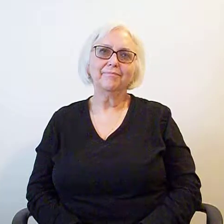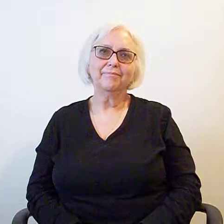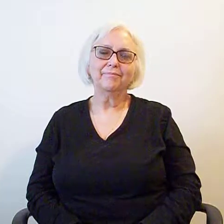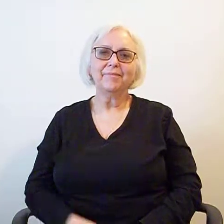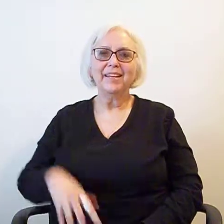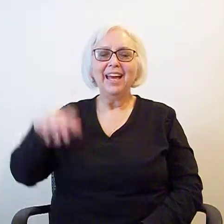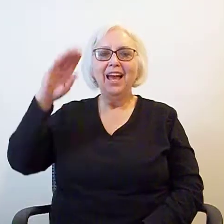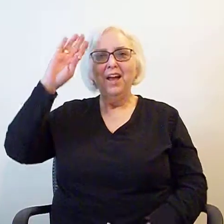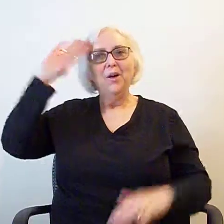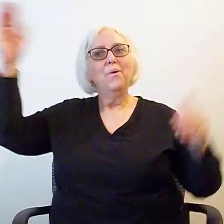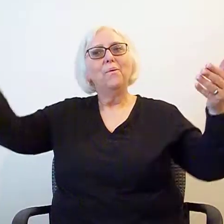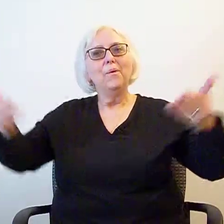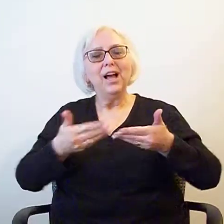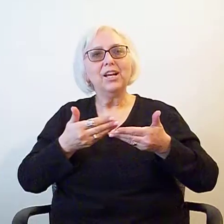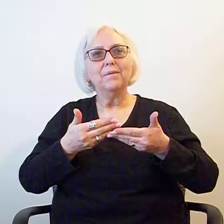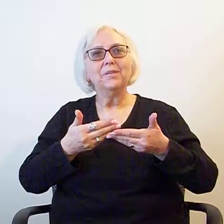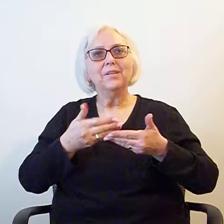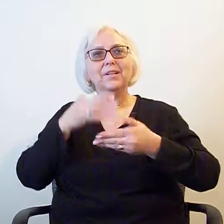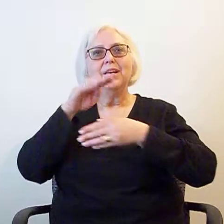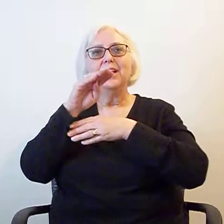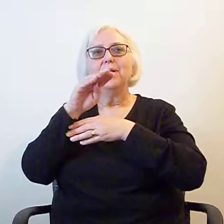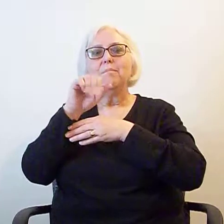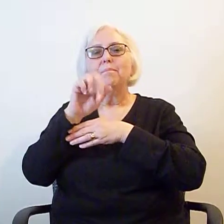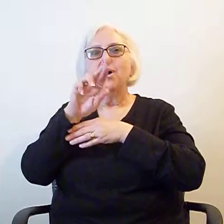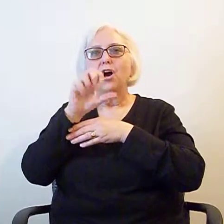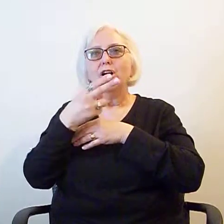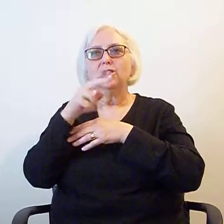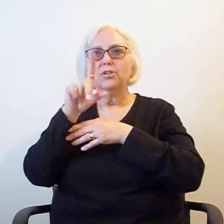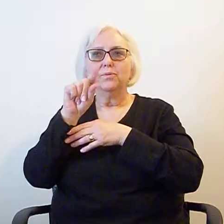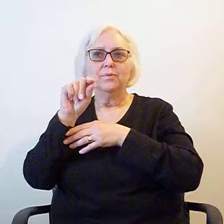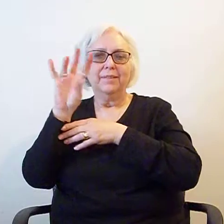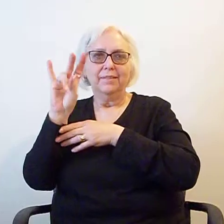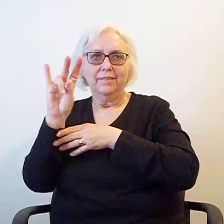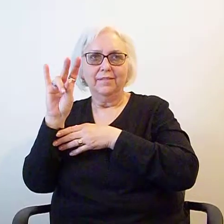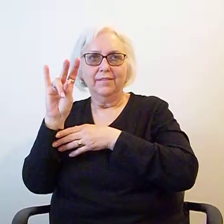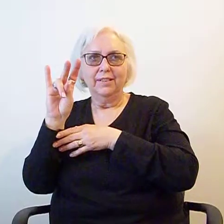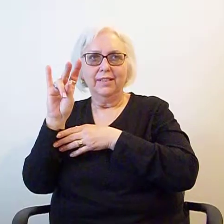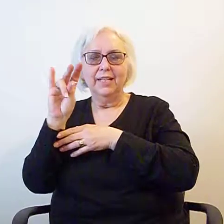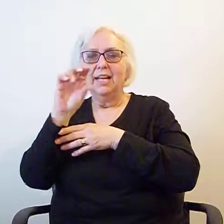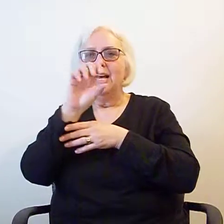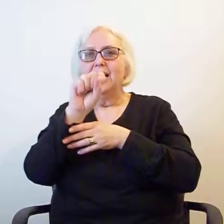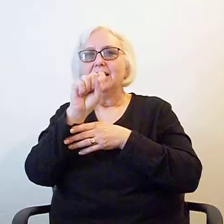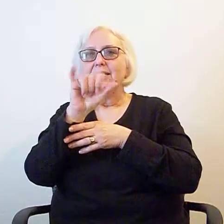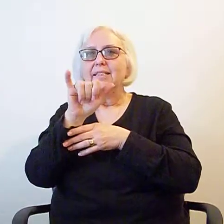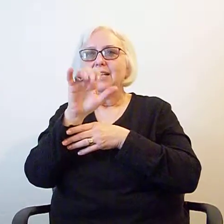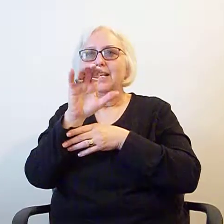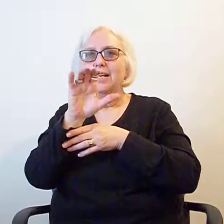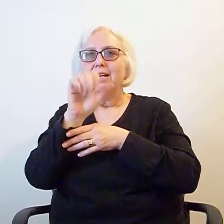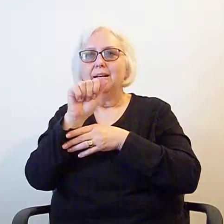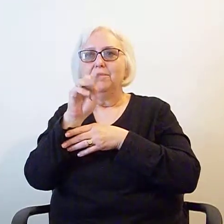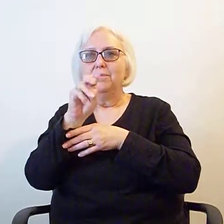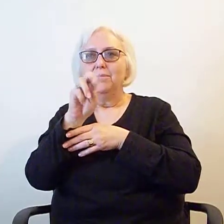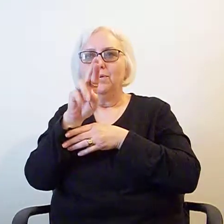Welcome to the March 2017 Sycamore Services